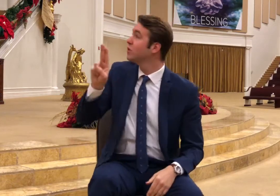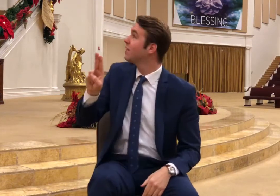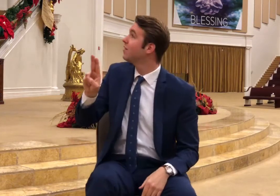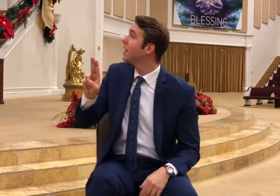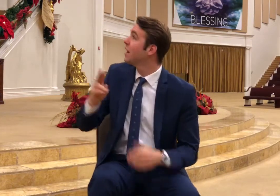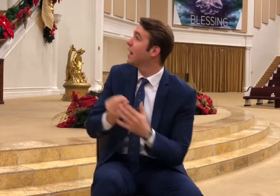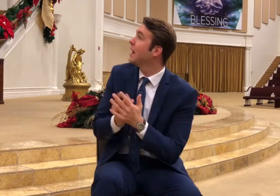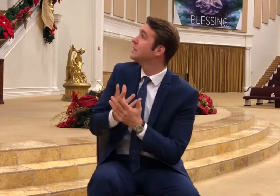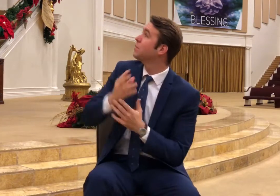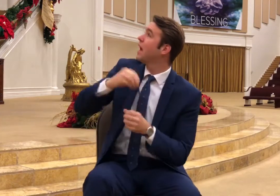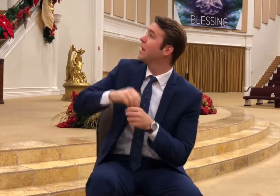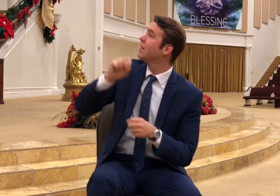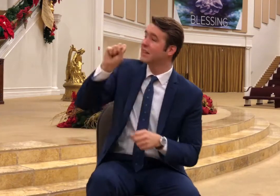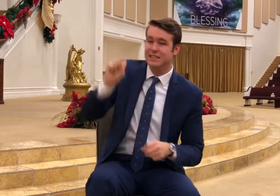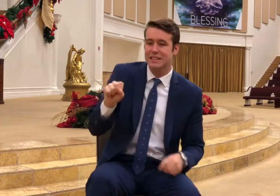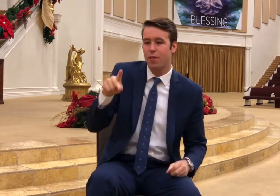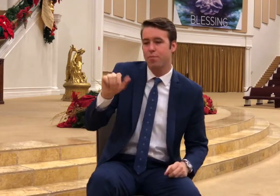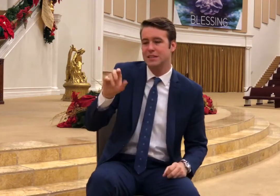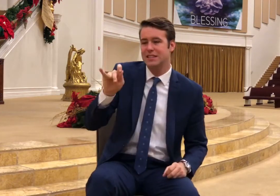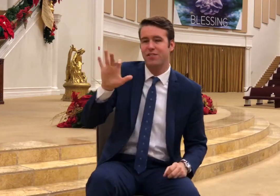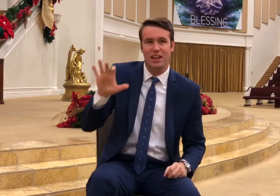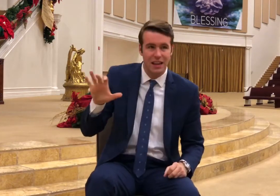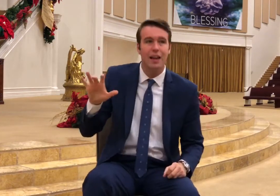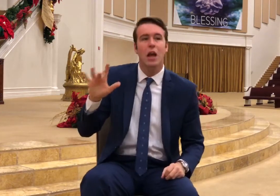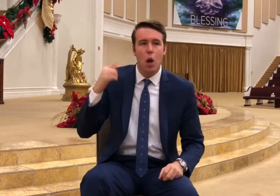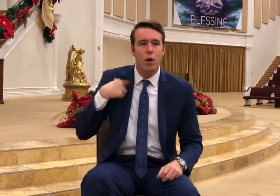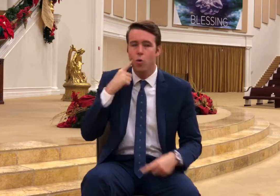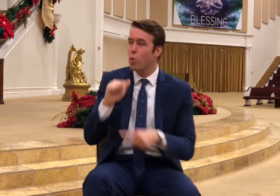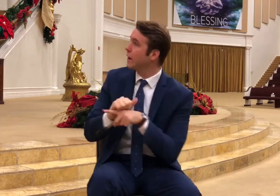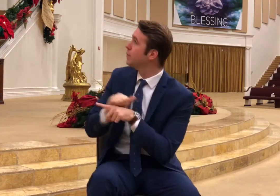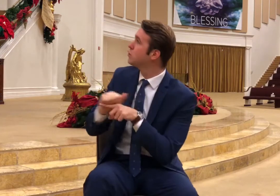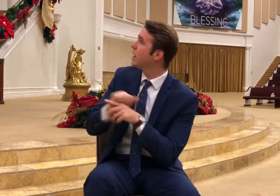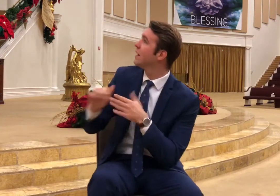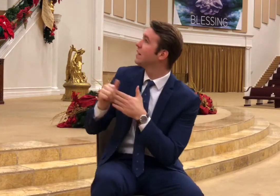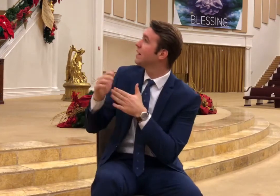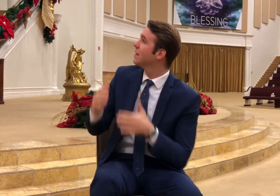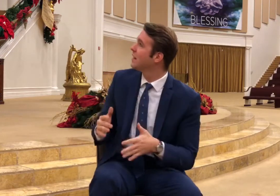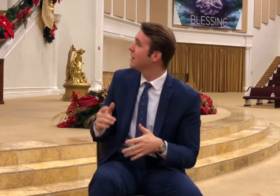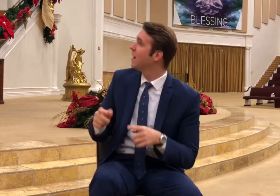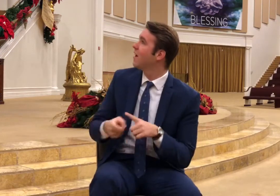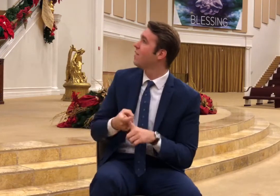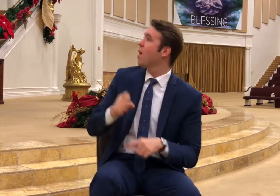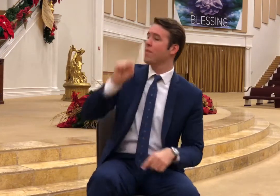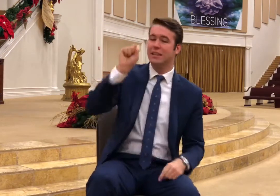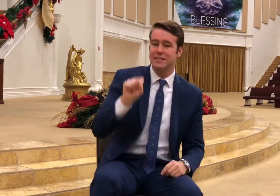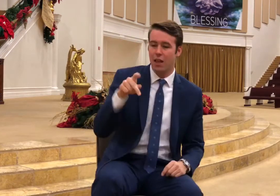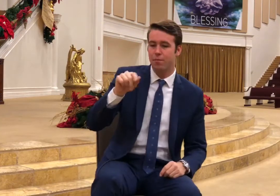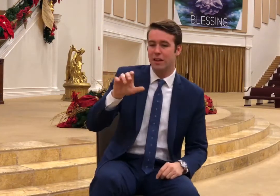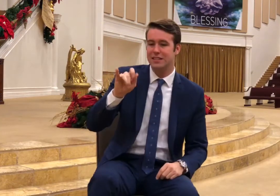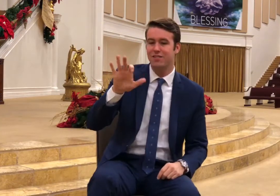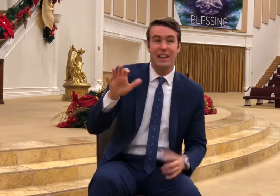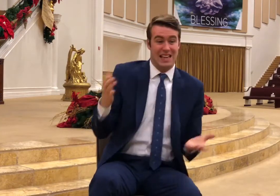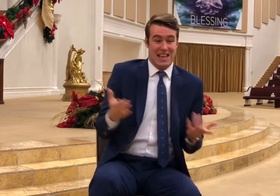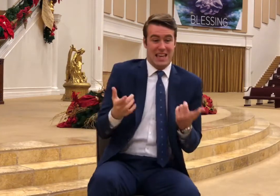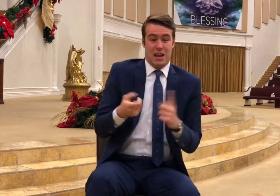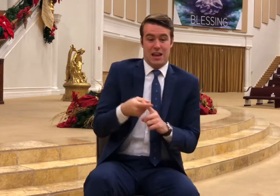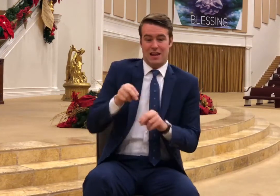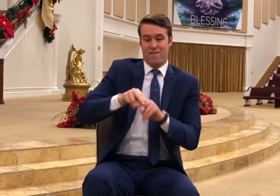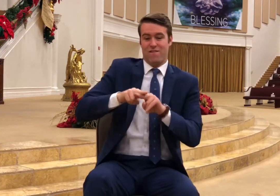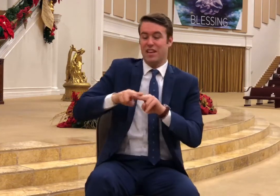University, expanding into the South Pacific, where we will be training leaders from the South Pacific right here out of